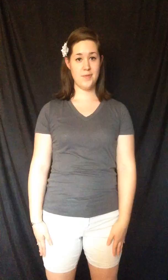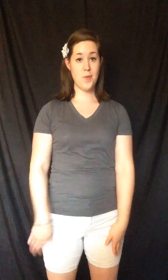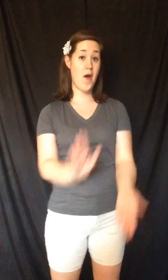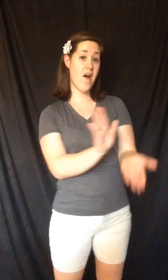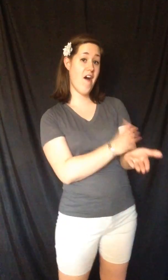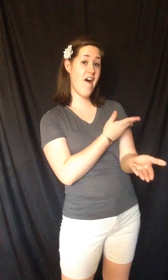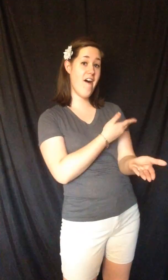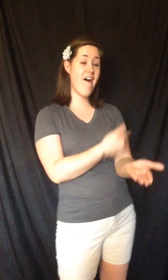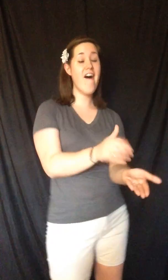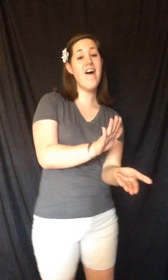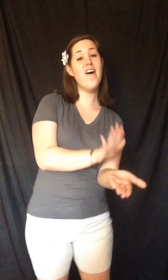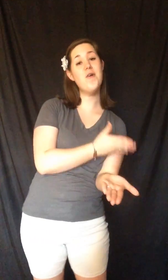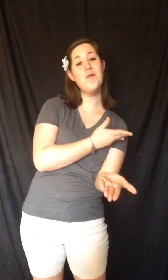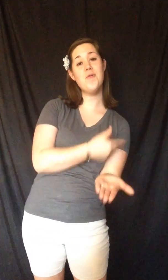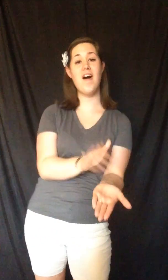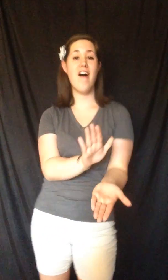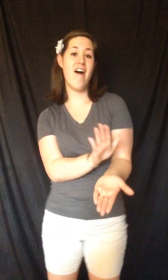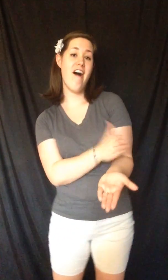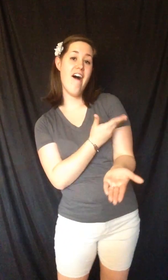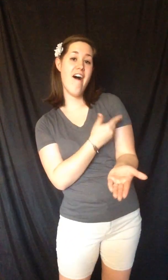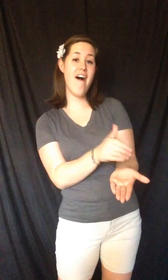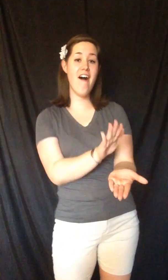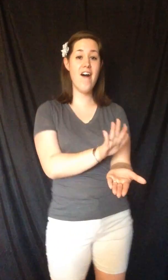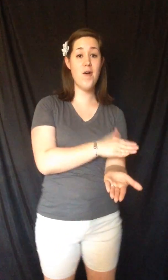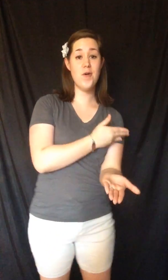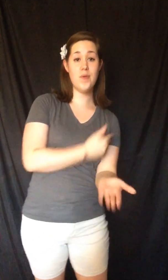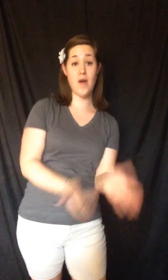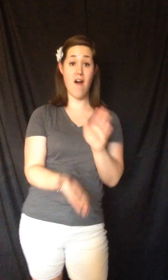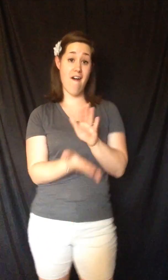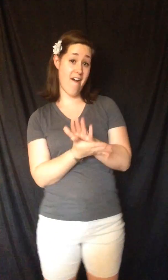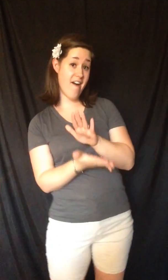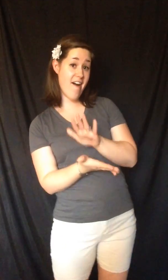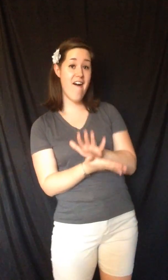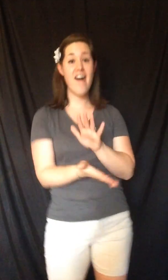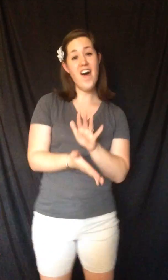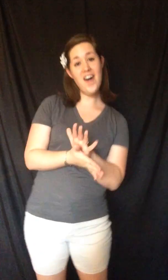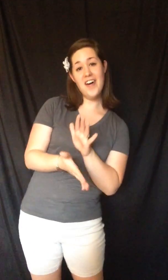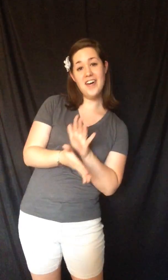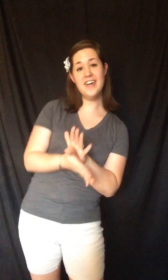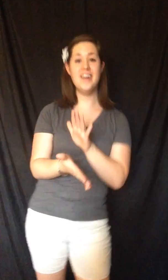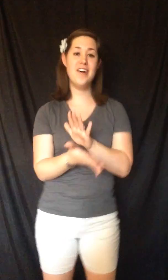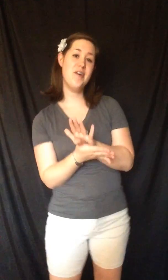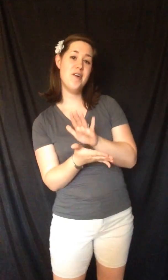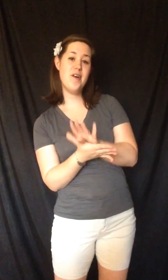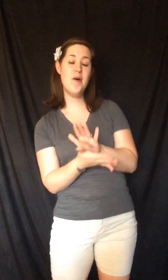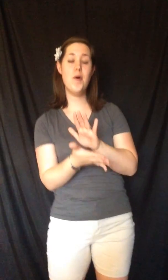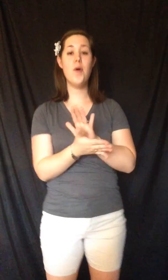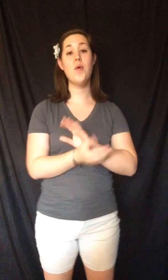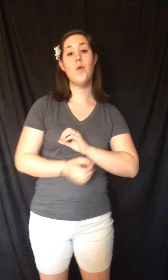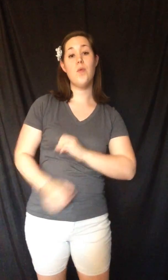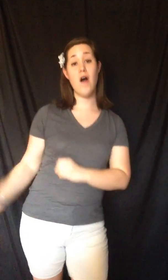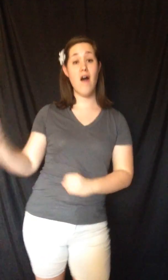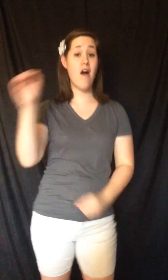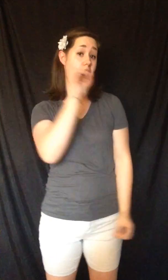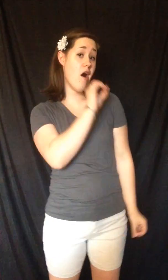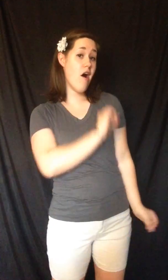Whoa-oh-oh, whoa-oh, whoa-oh-oh, whoa-oh-oh,